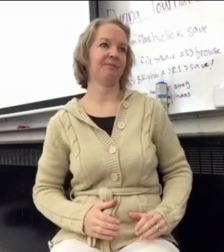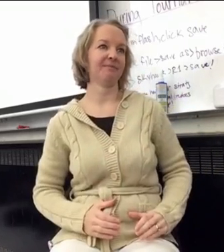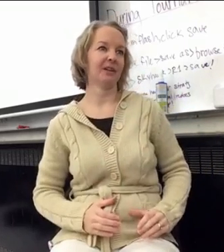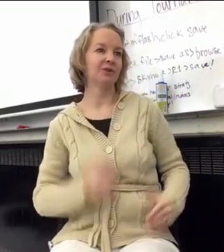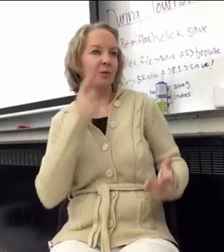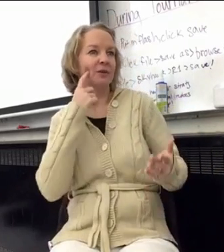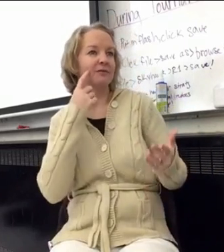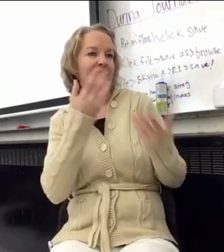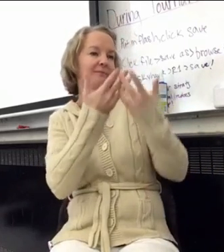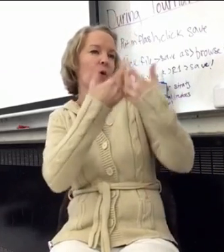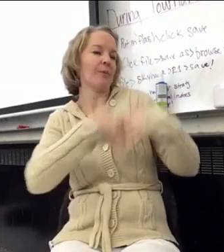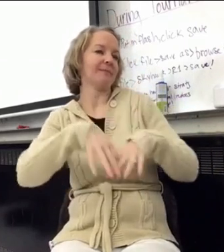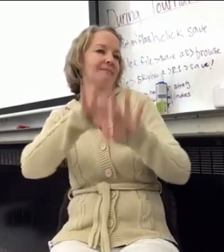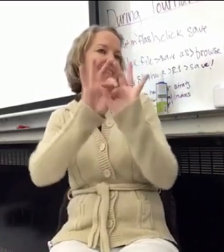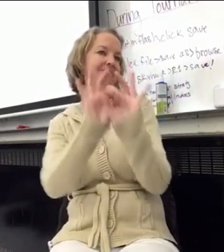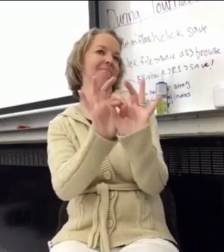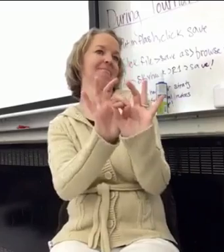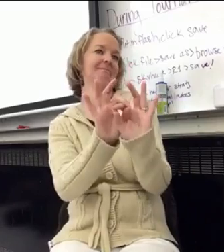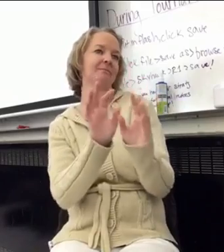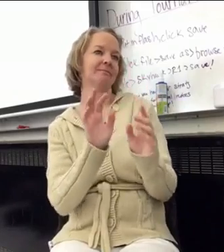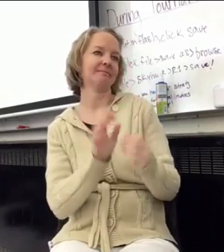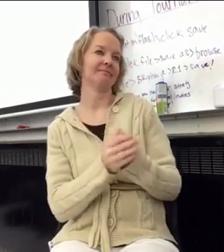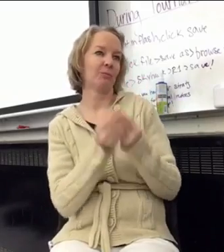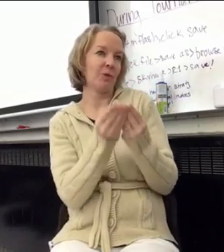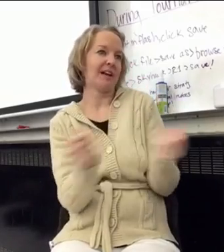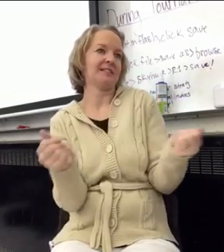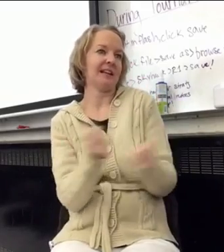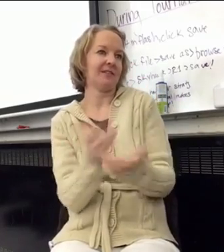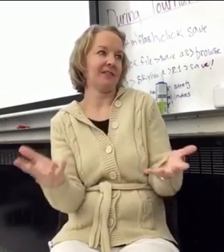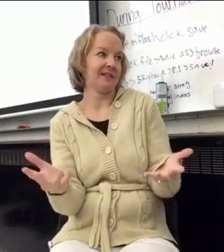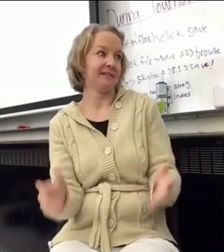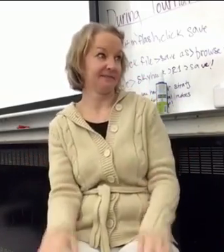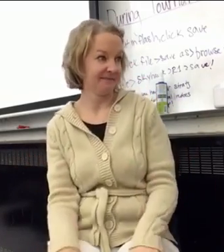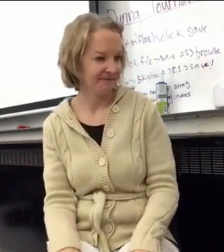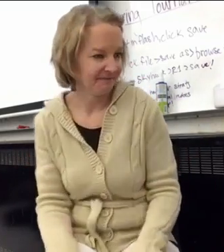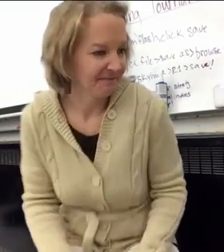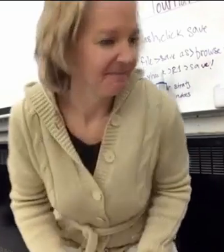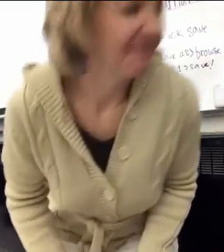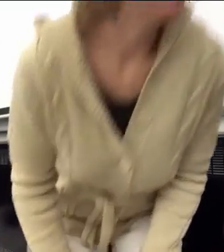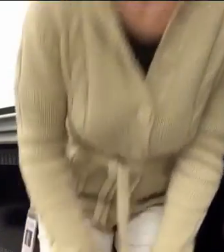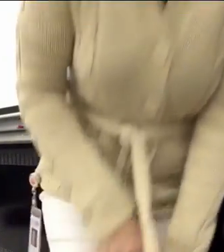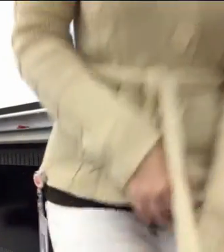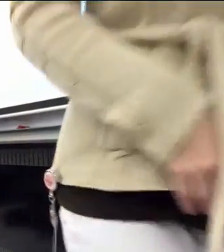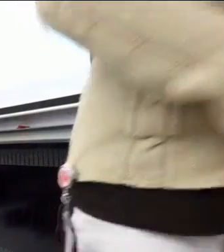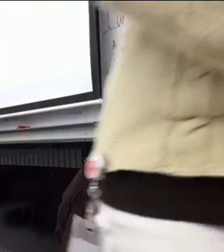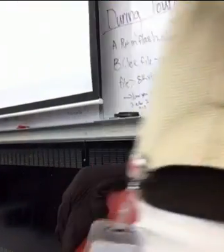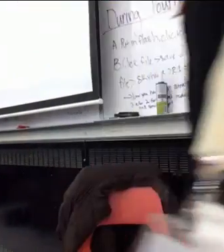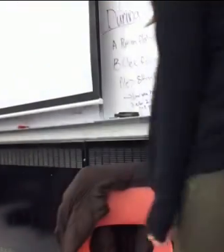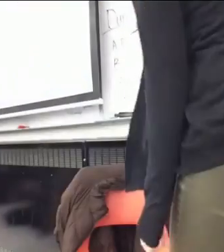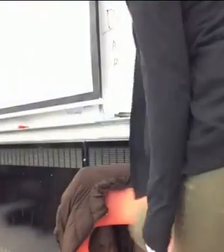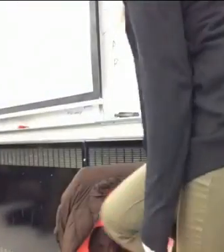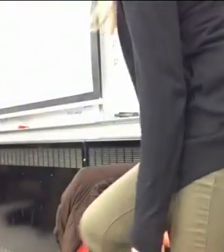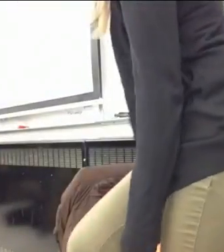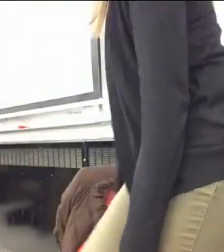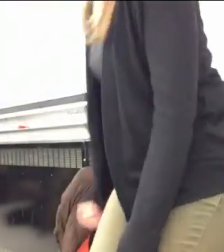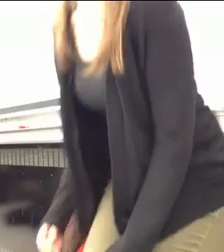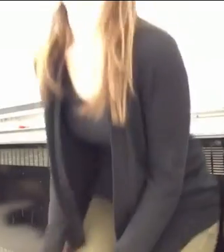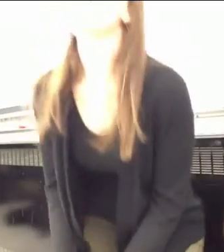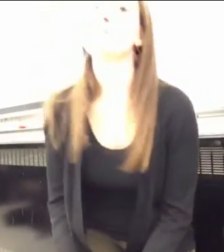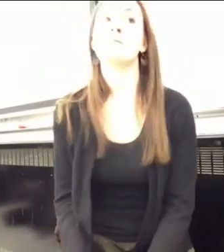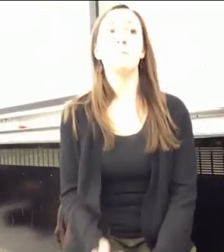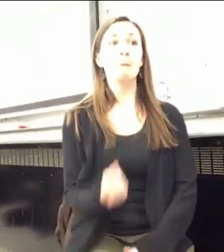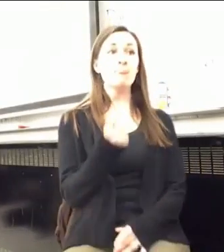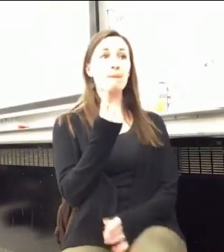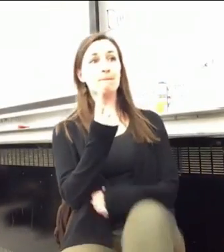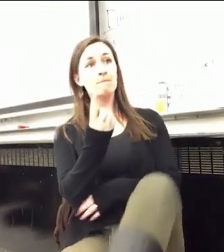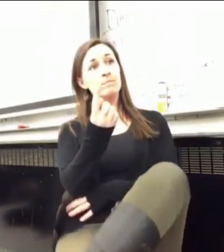officially reconciled. That was kind of the goal with all of this. Now, one other thing that's going to happen, though, is unfortunately these Confederate